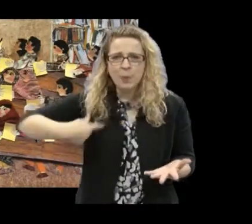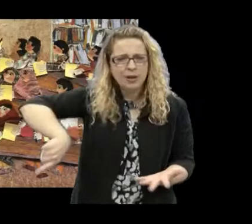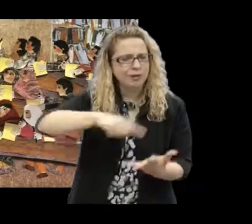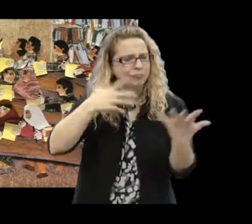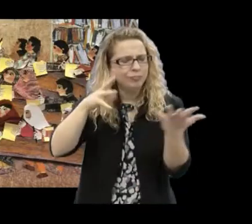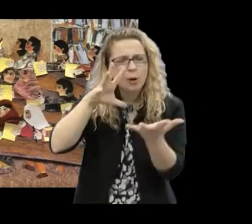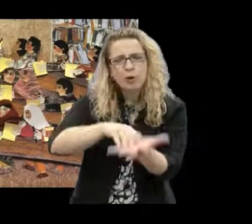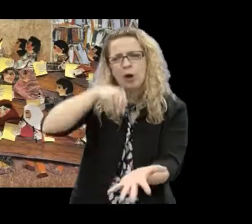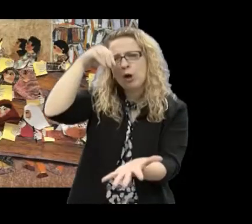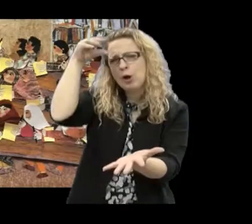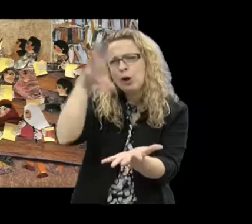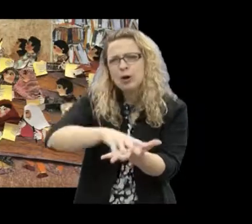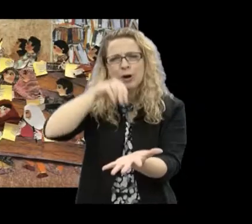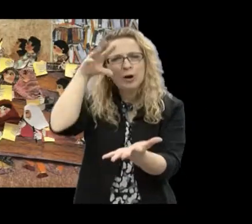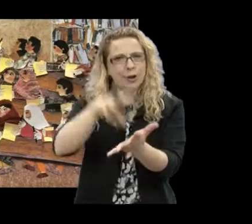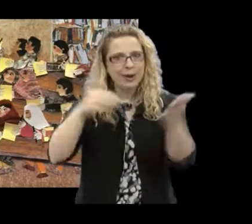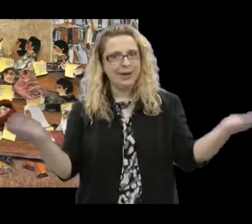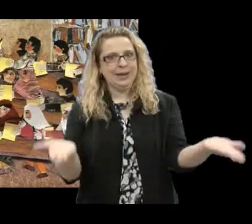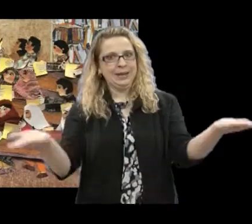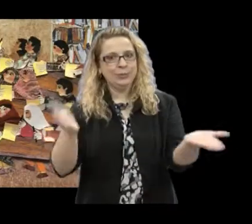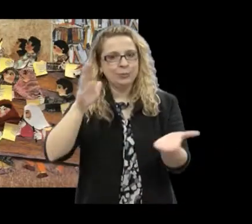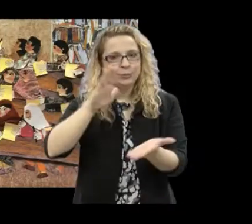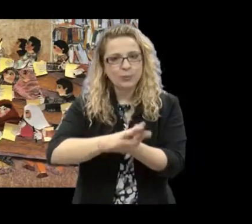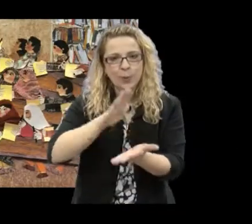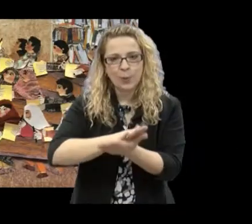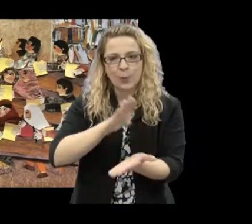We are learning in the school that we help to build.